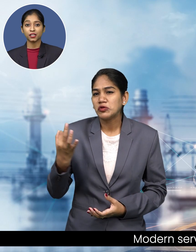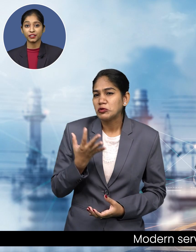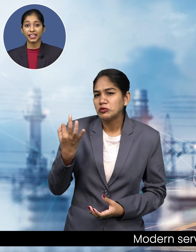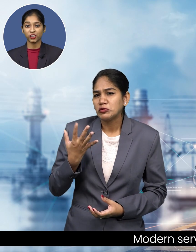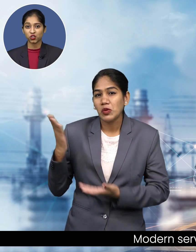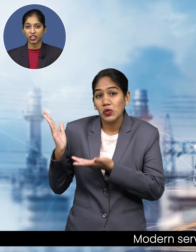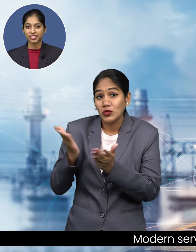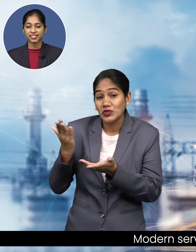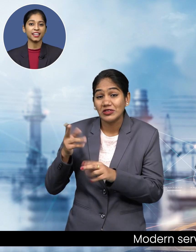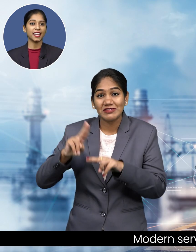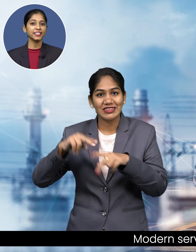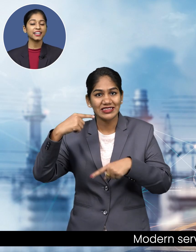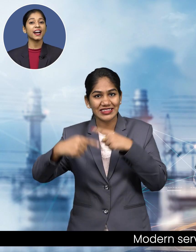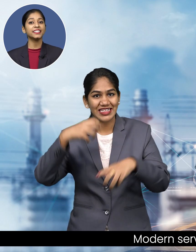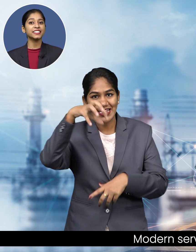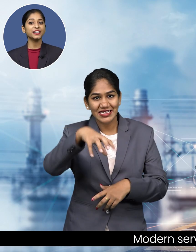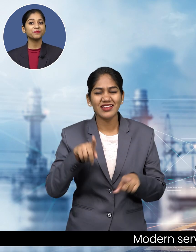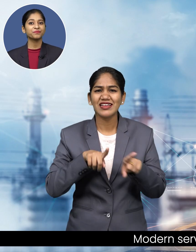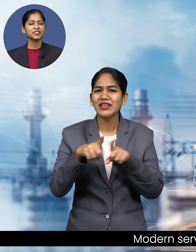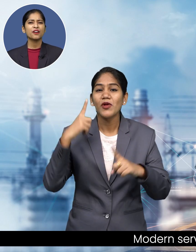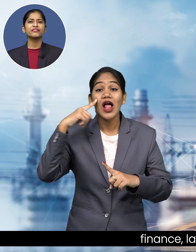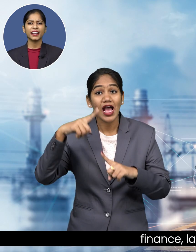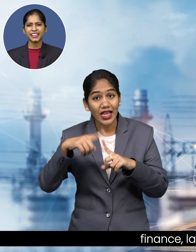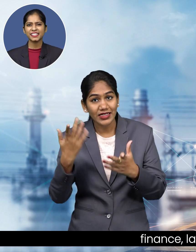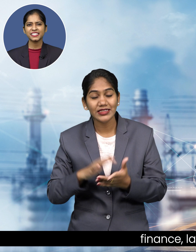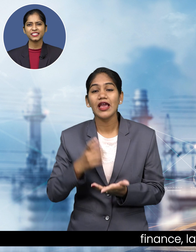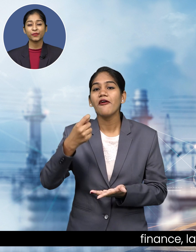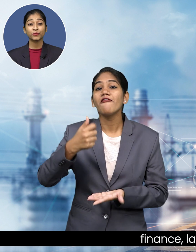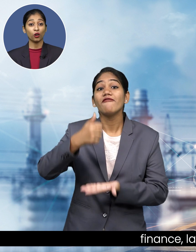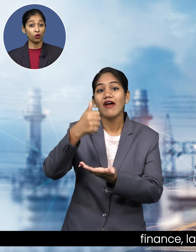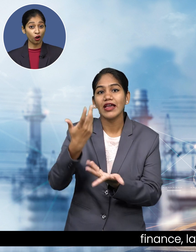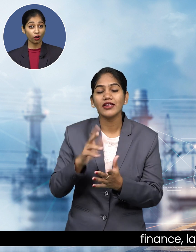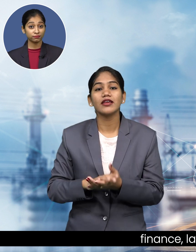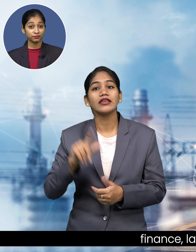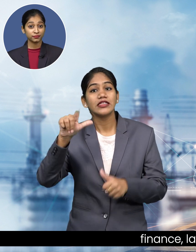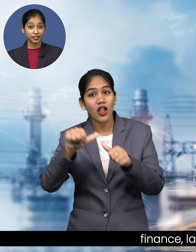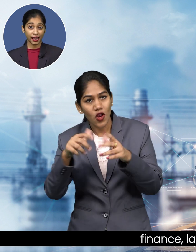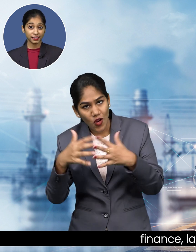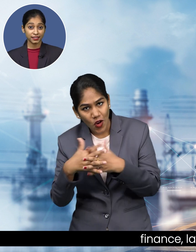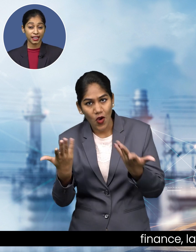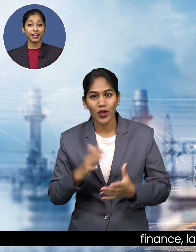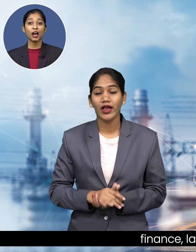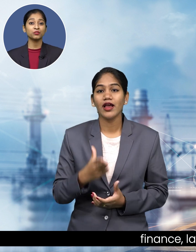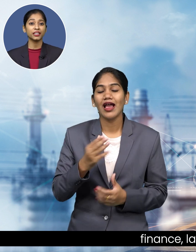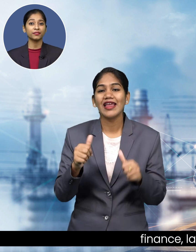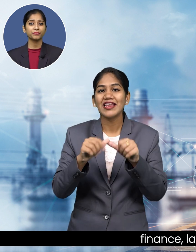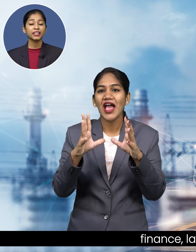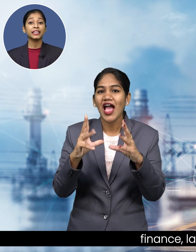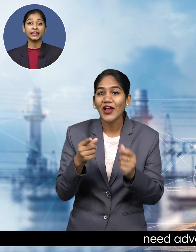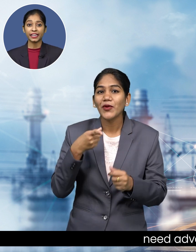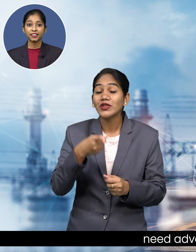Modern service industries like IT, finance, law, and